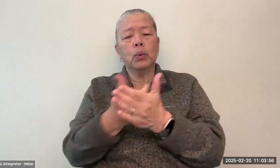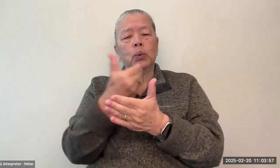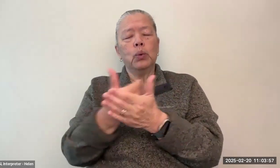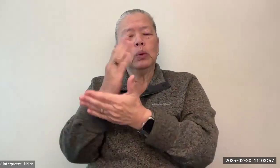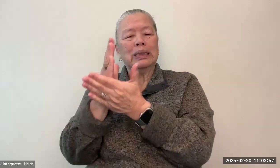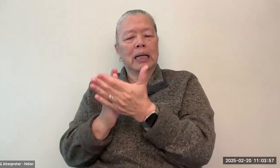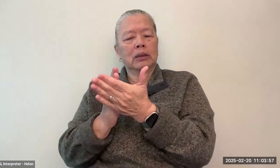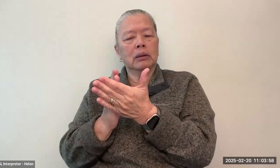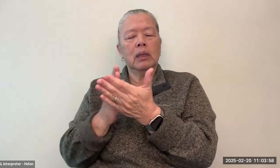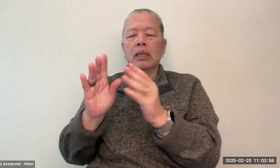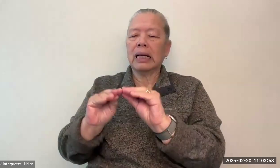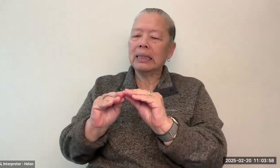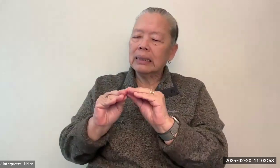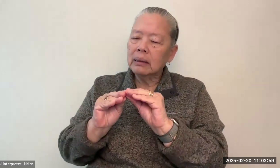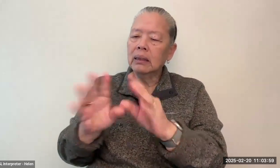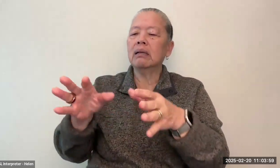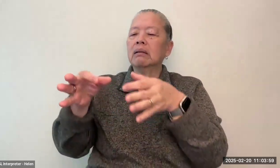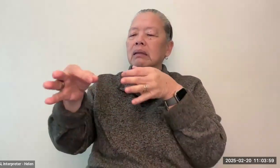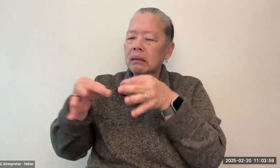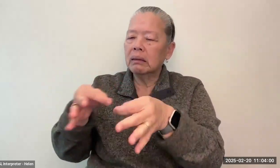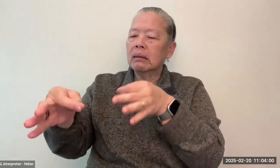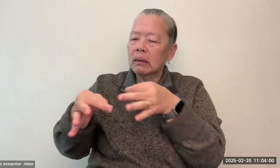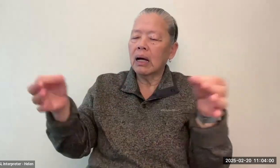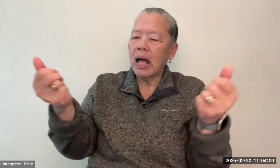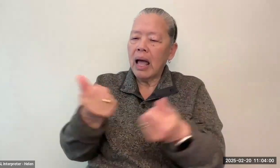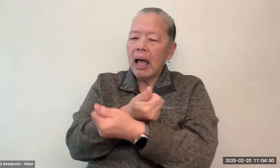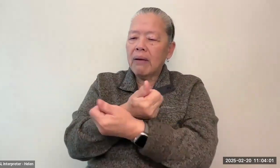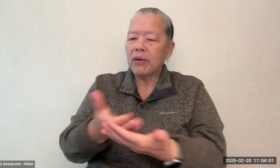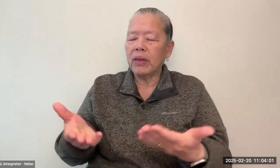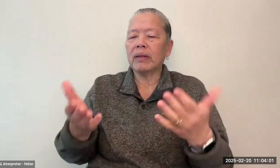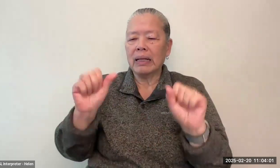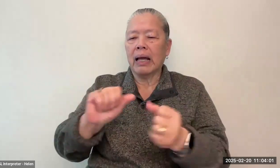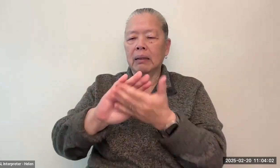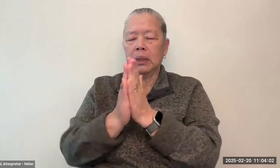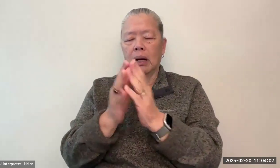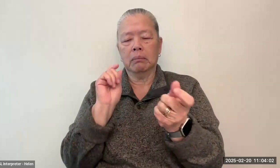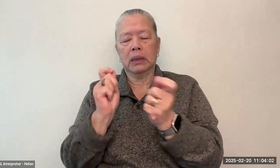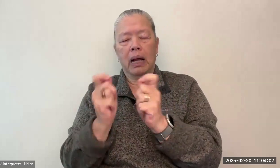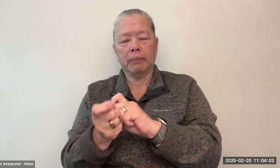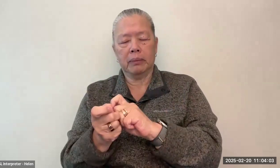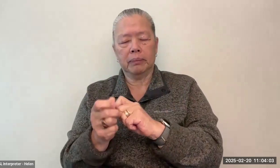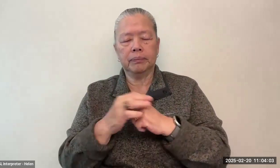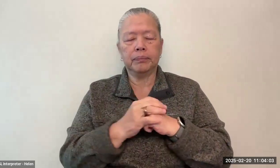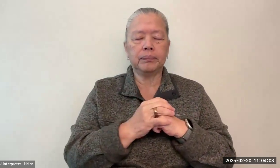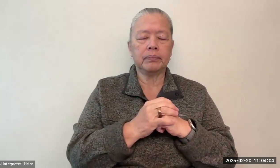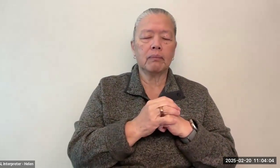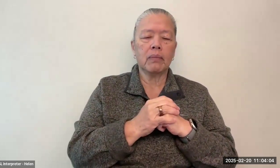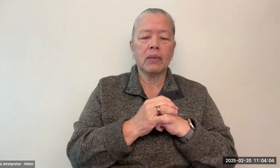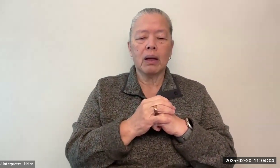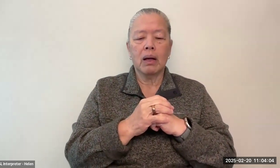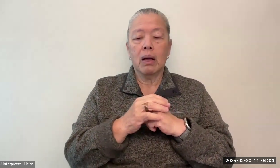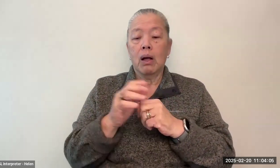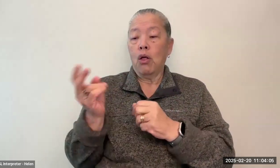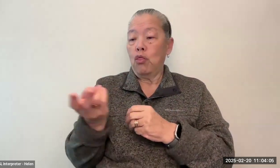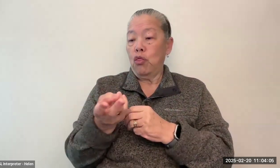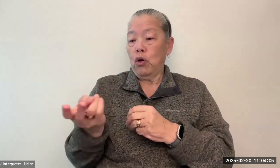that clearly enumerates everything that can be adapted. What goes into each of those two sections